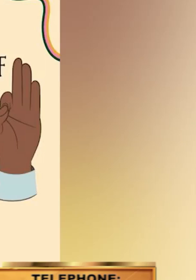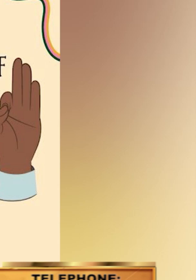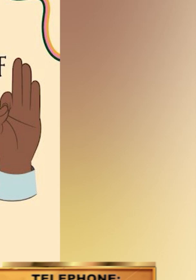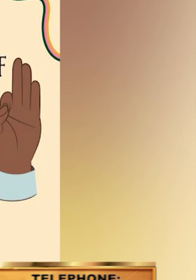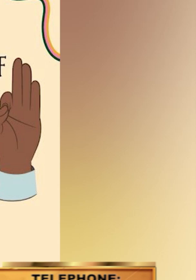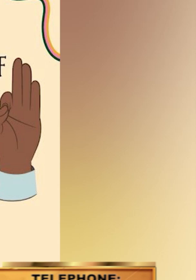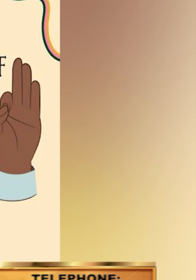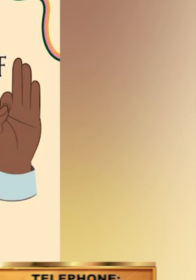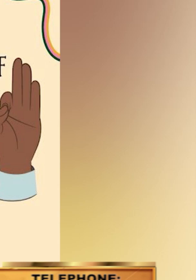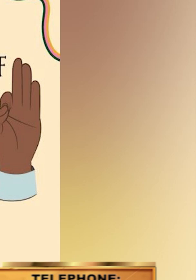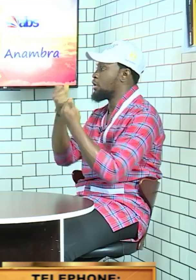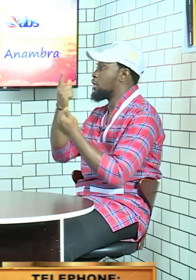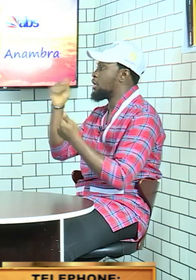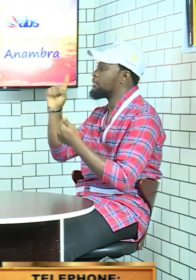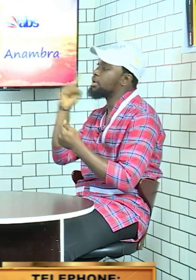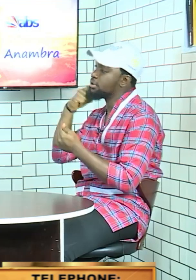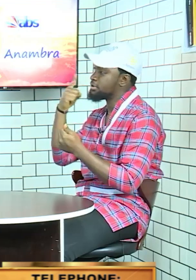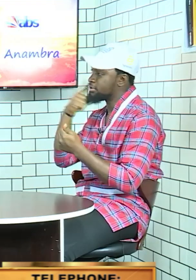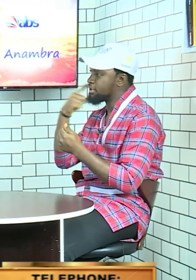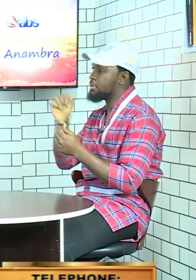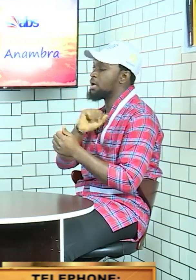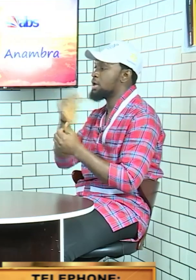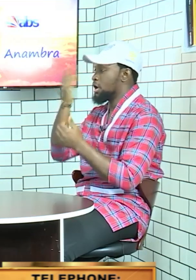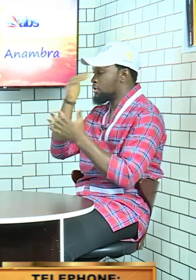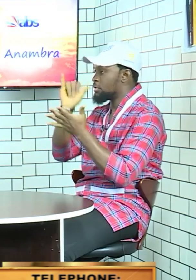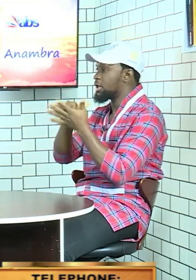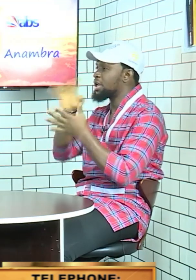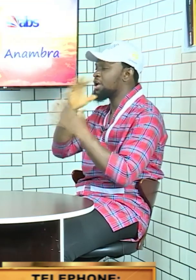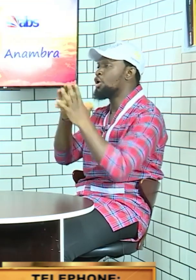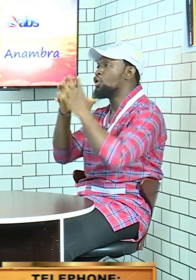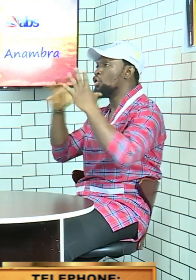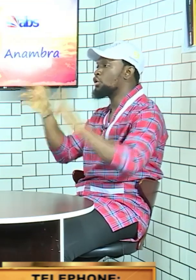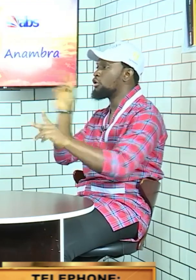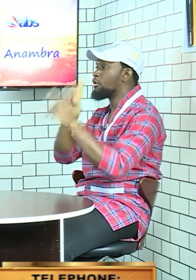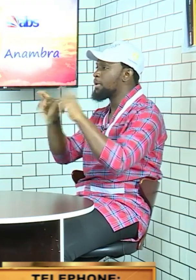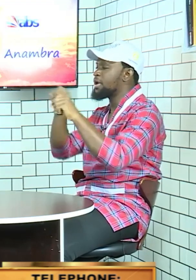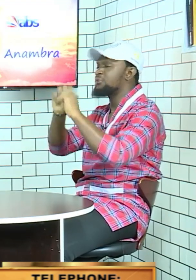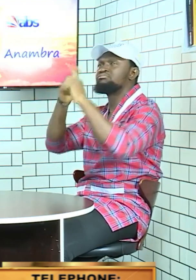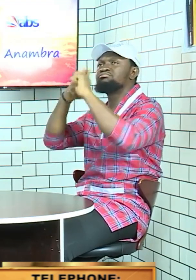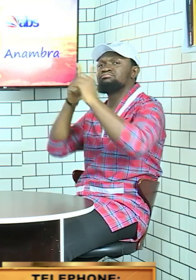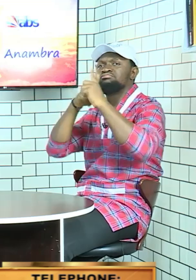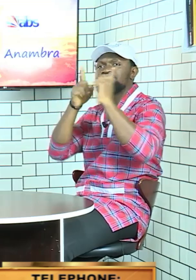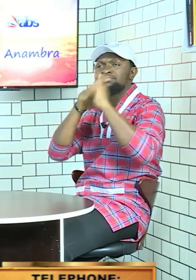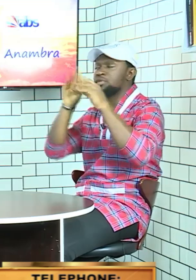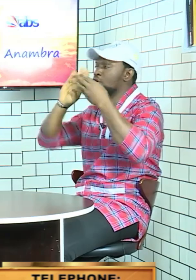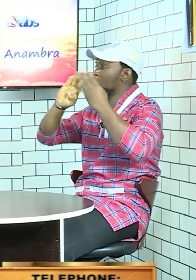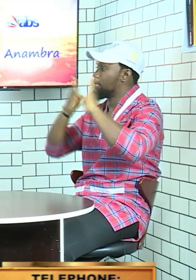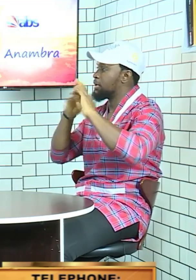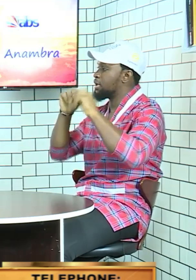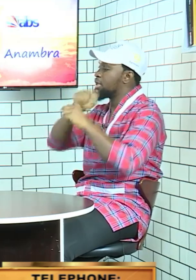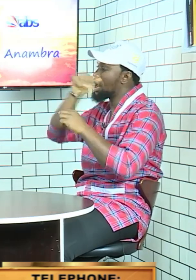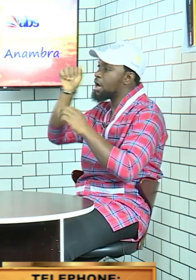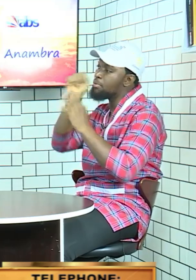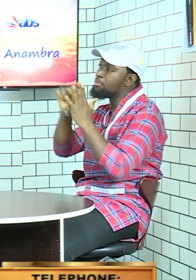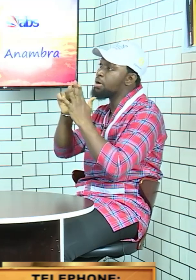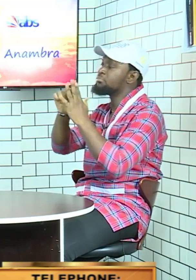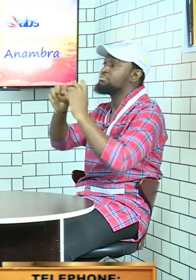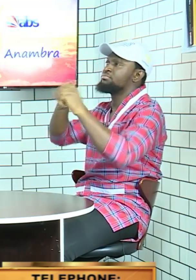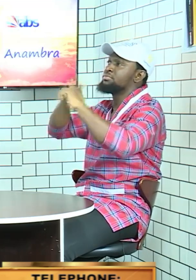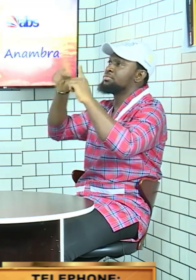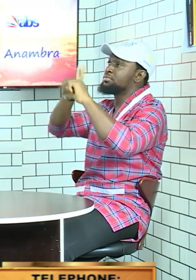Anambra State Association of the Deaf, and I know that there are a lot of people in different communities in Anambra State, scattered in